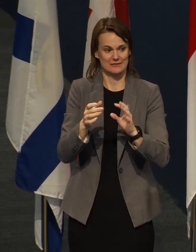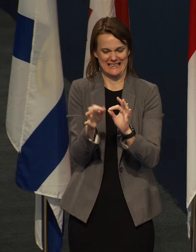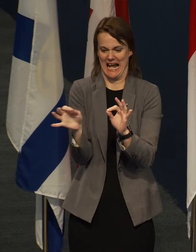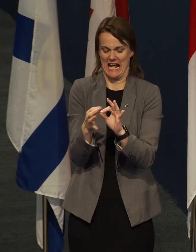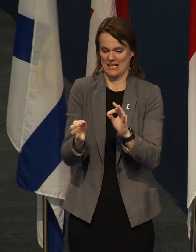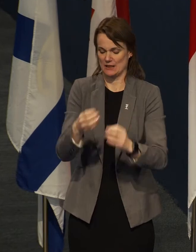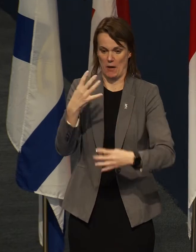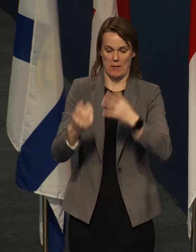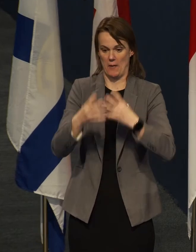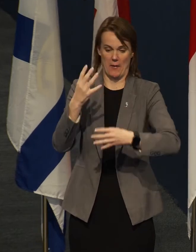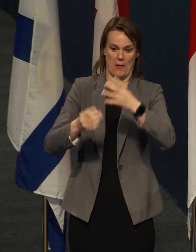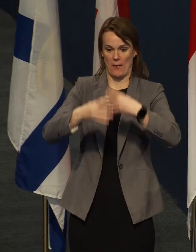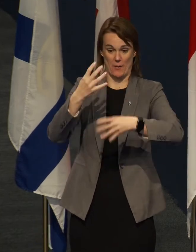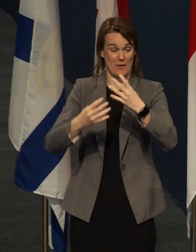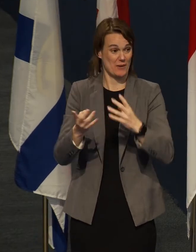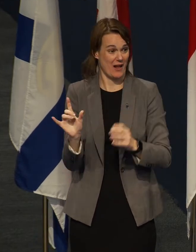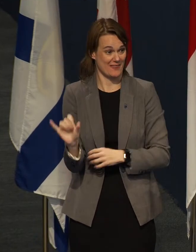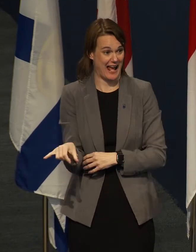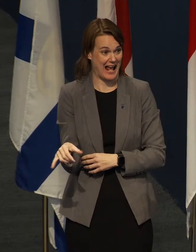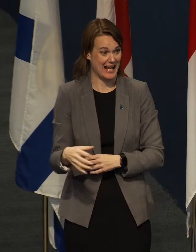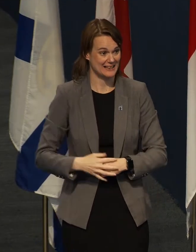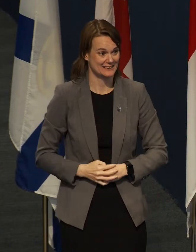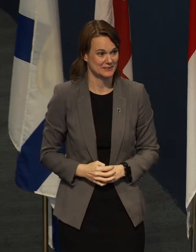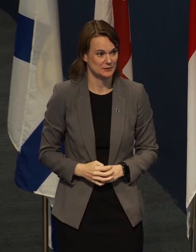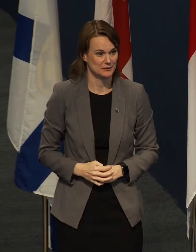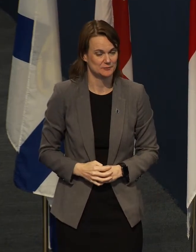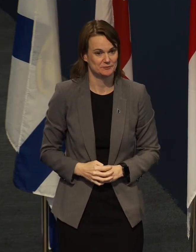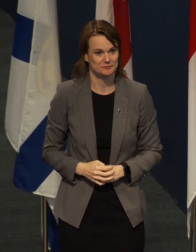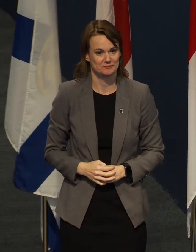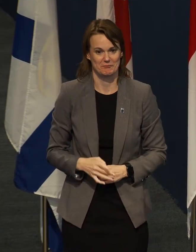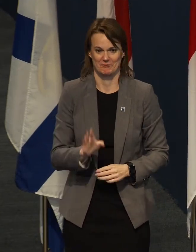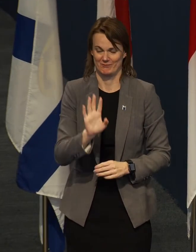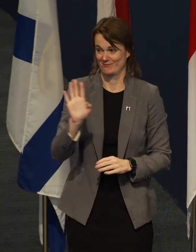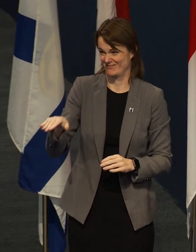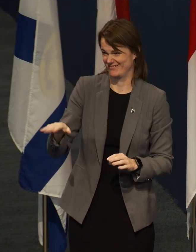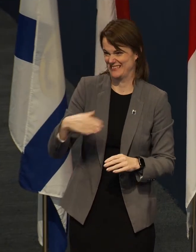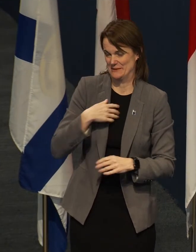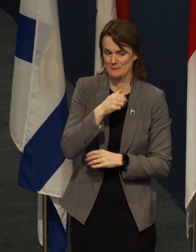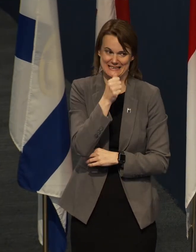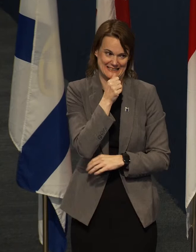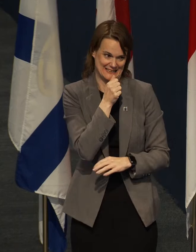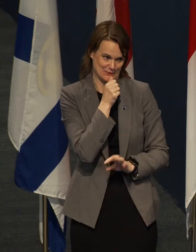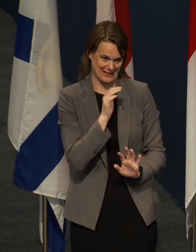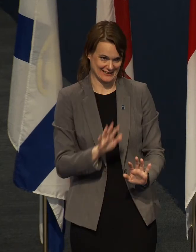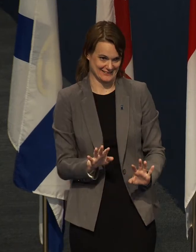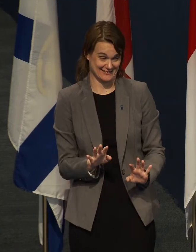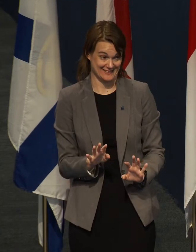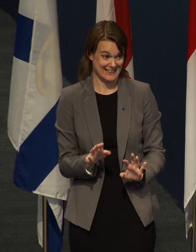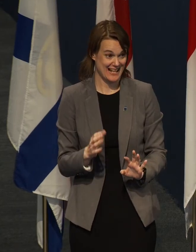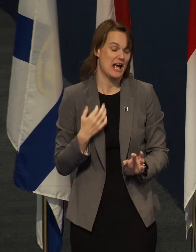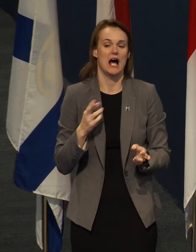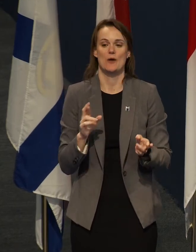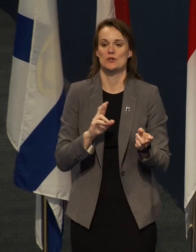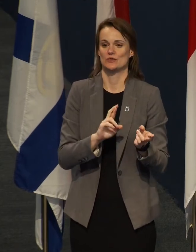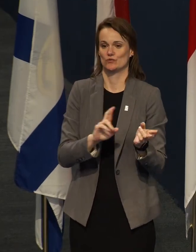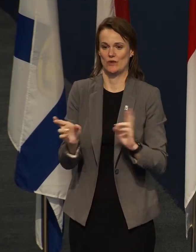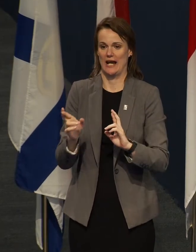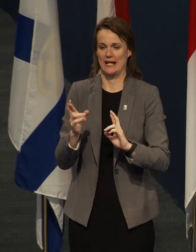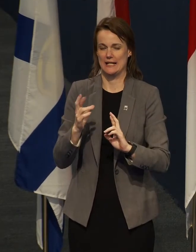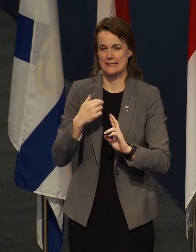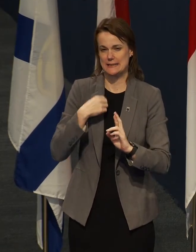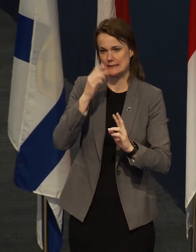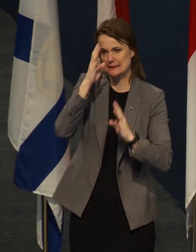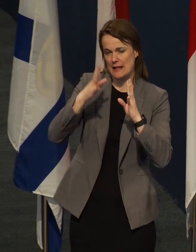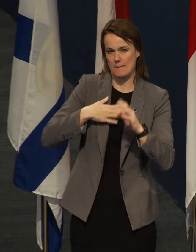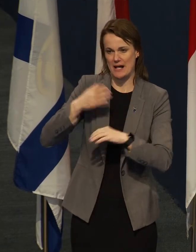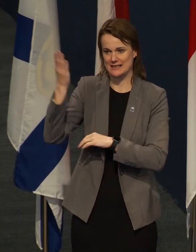text on the computer, on a computer system. And I gotta share a little secret with you. As I was preparing this speech, I actually